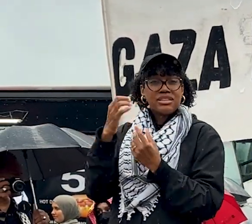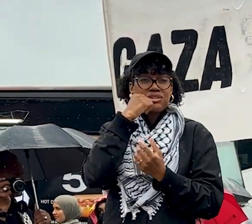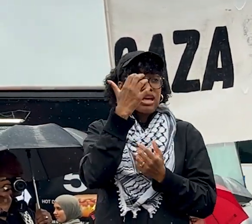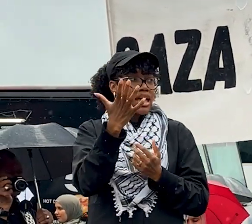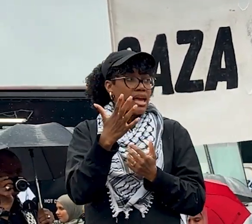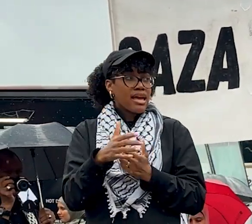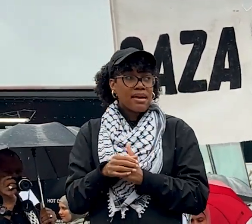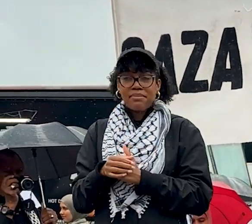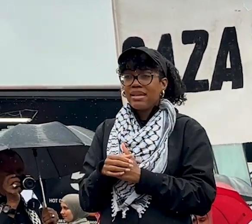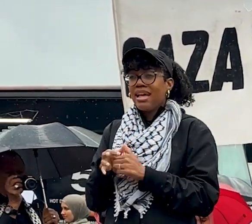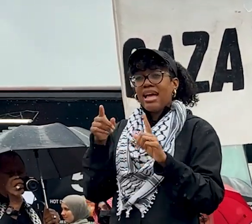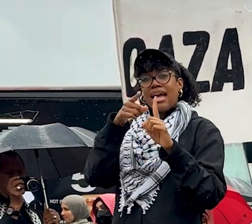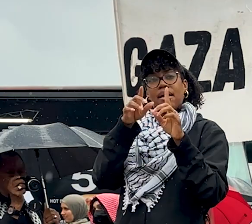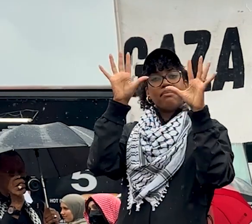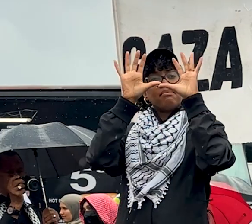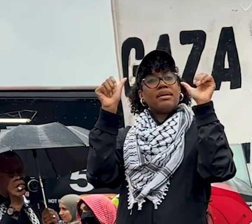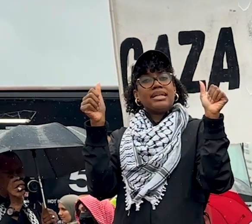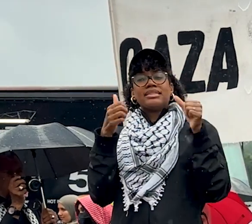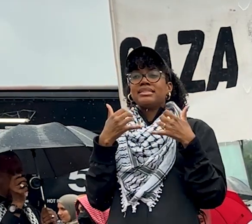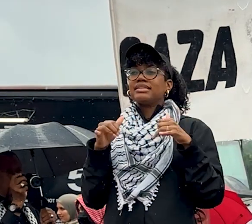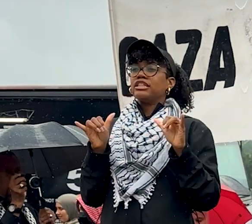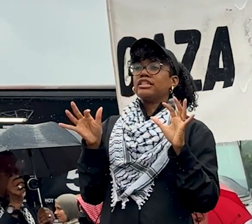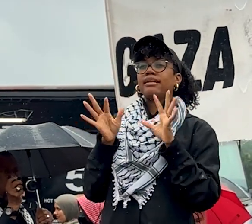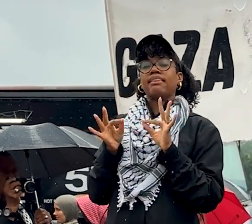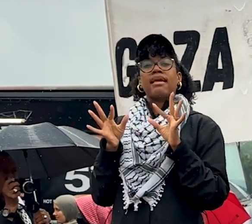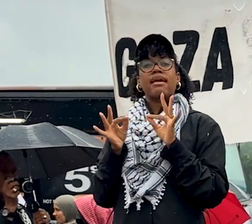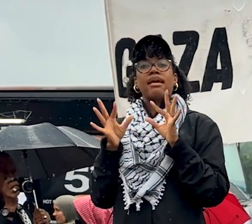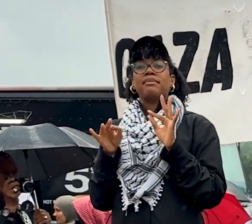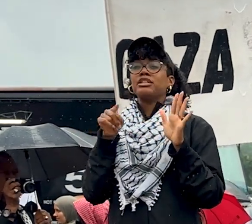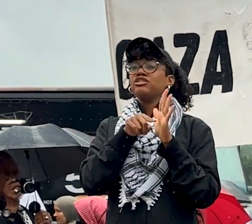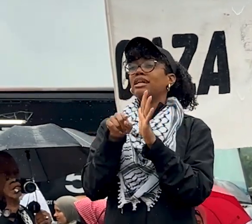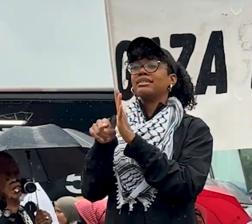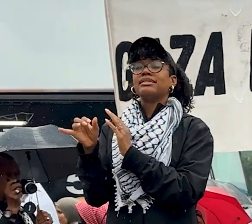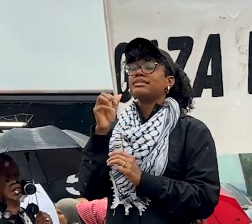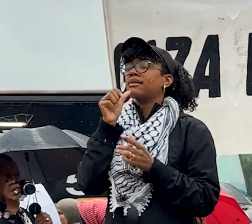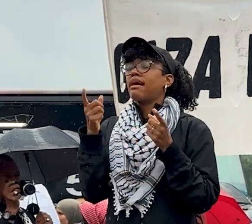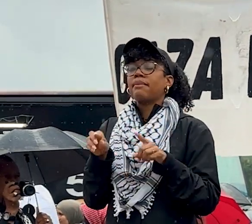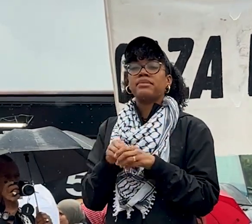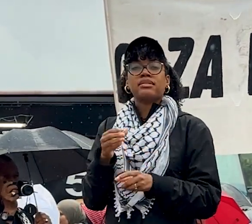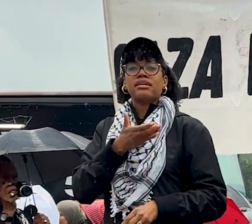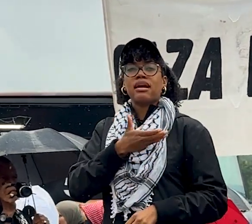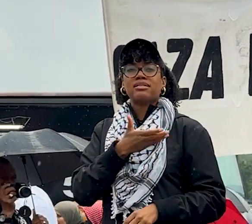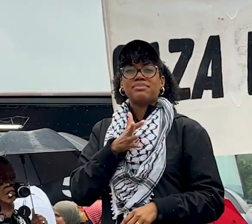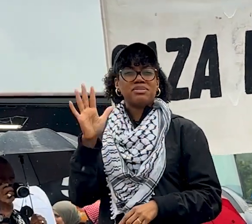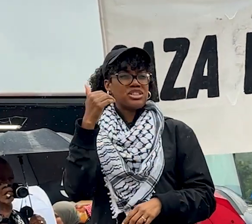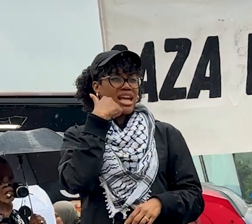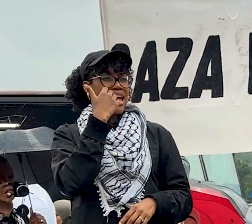they have the audacity to claim that genocide is not occurring in Gaza.